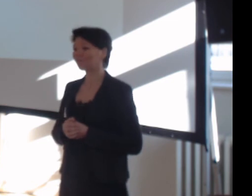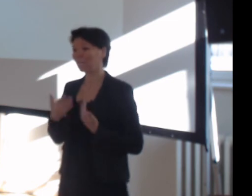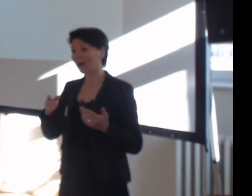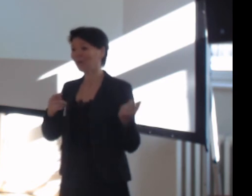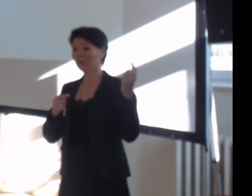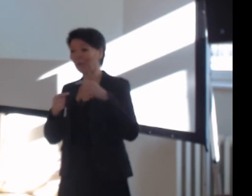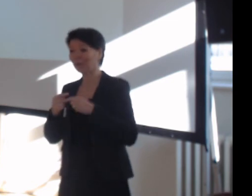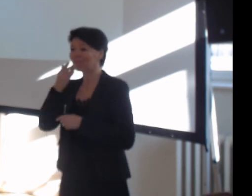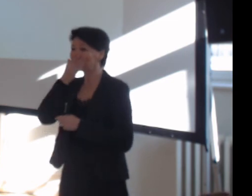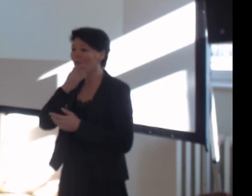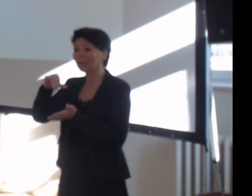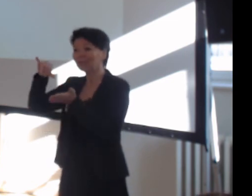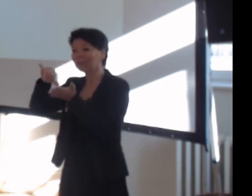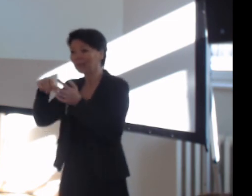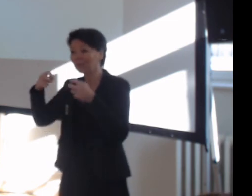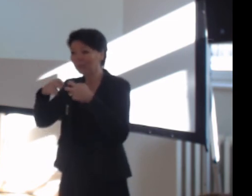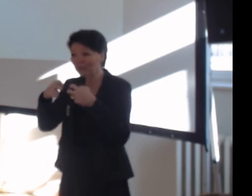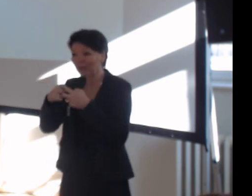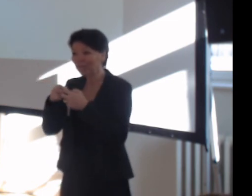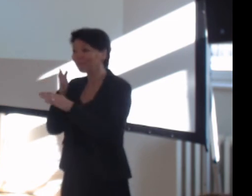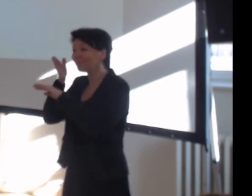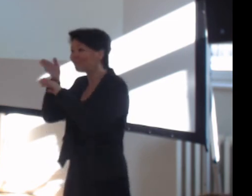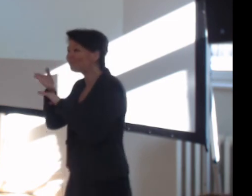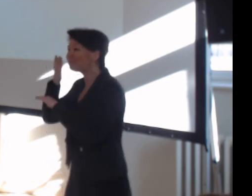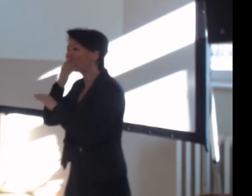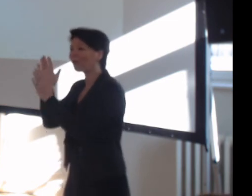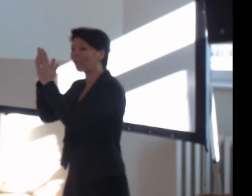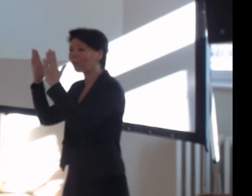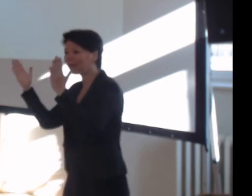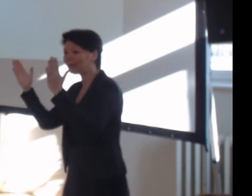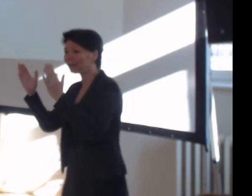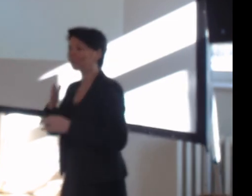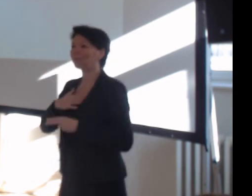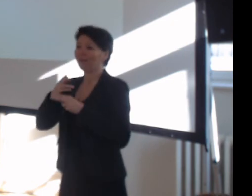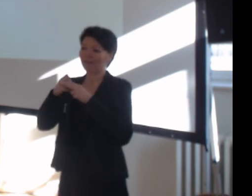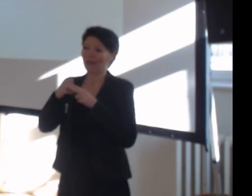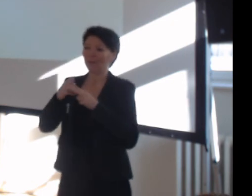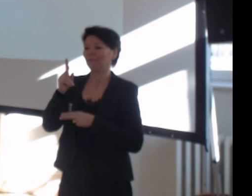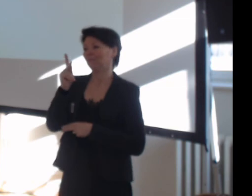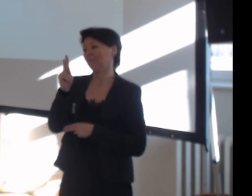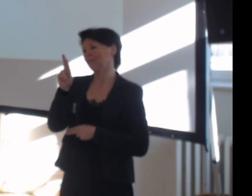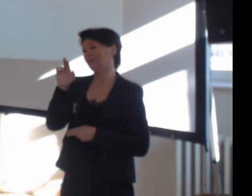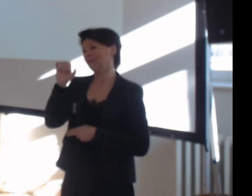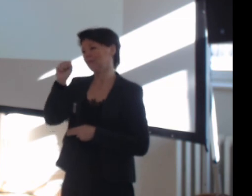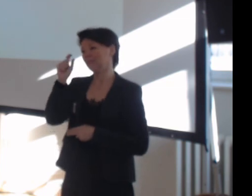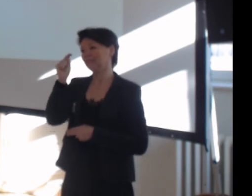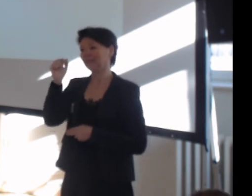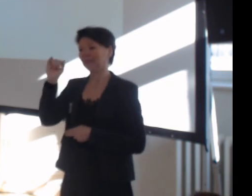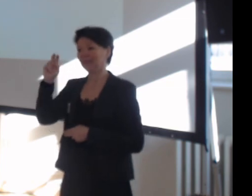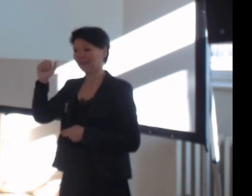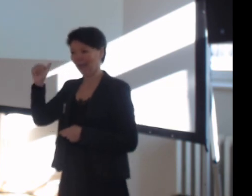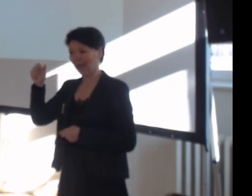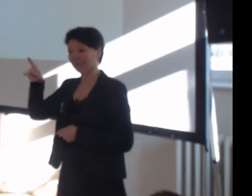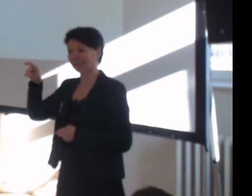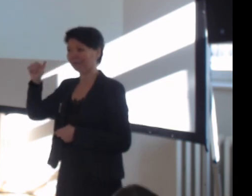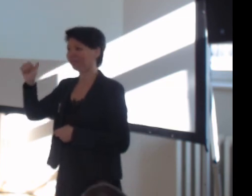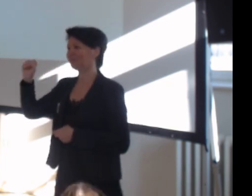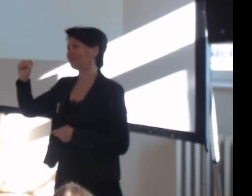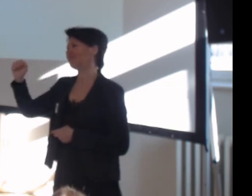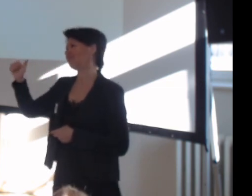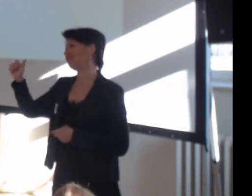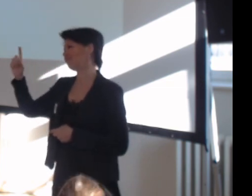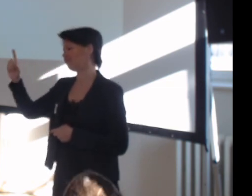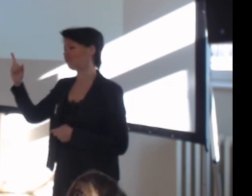Brussels and wonderful libraries. My name is Christina Passad, as Saskia told you, and I come from the